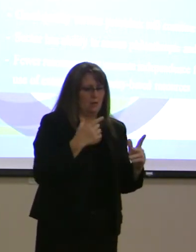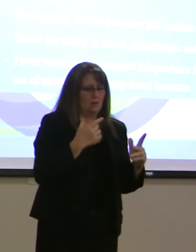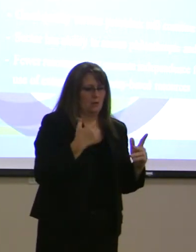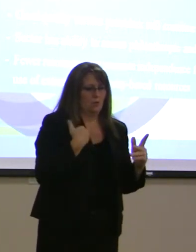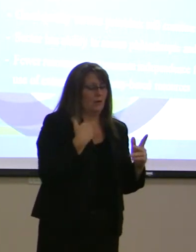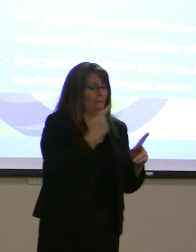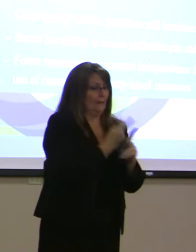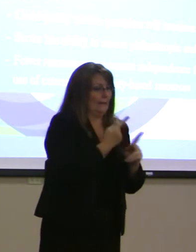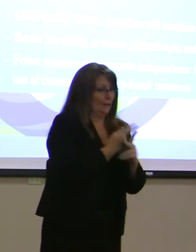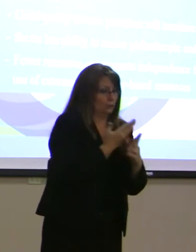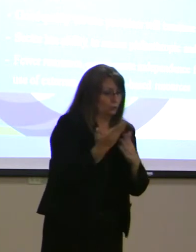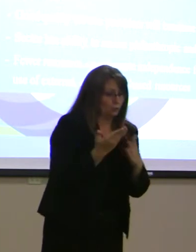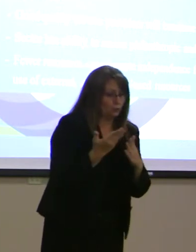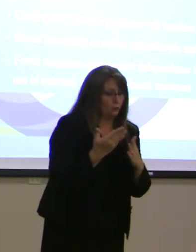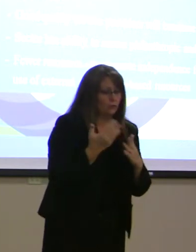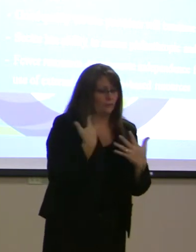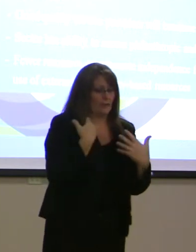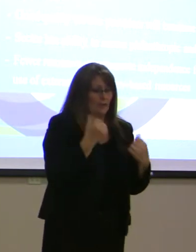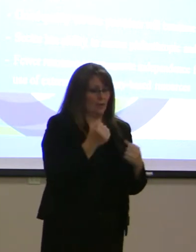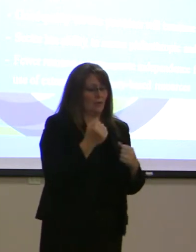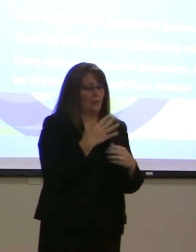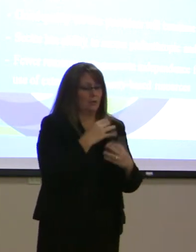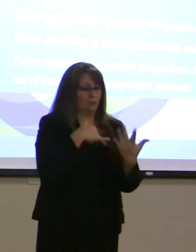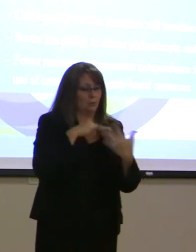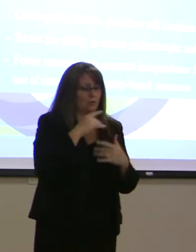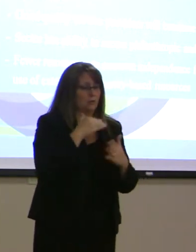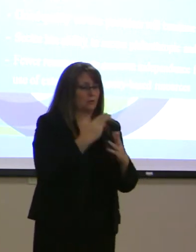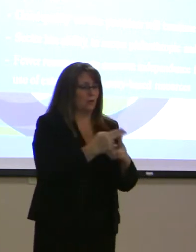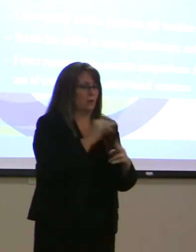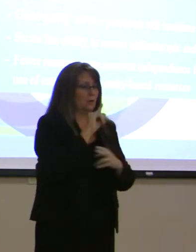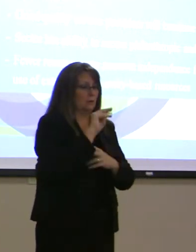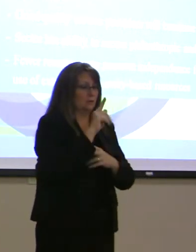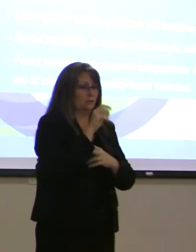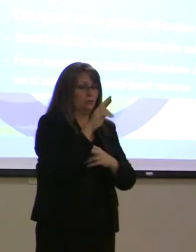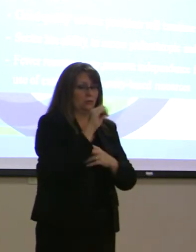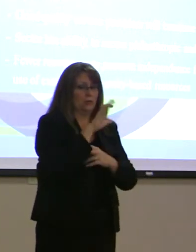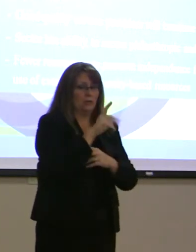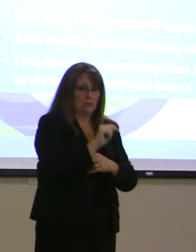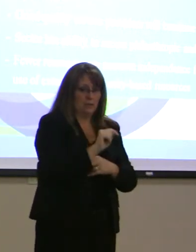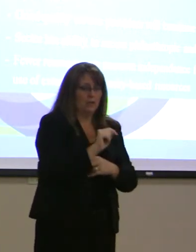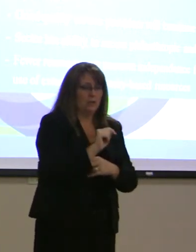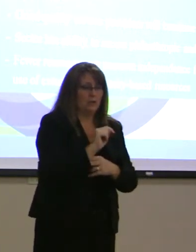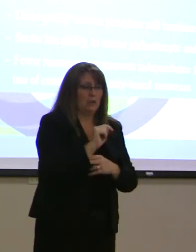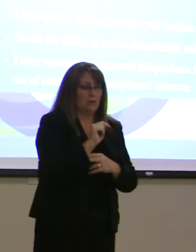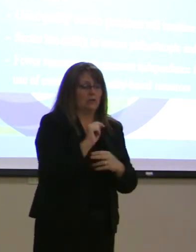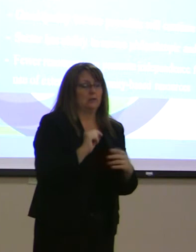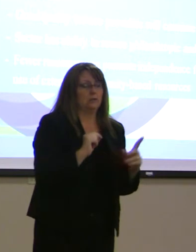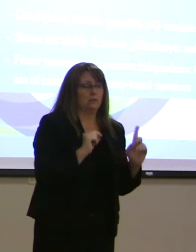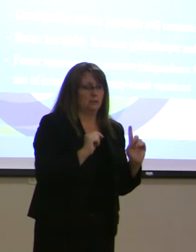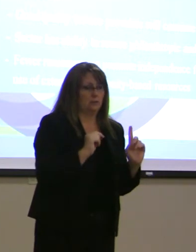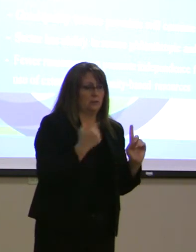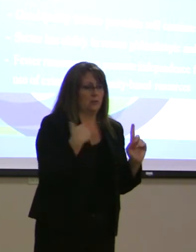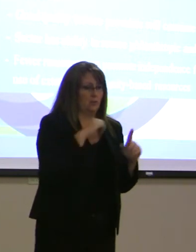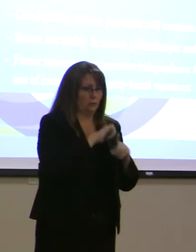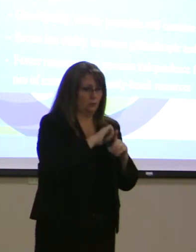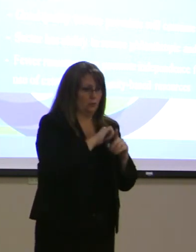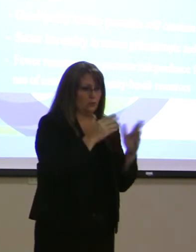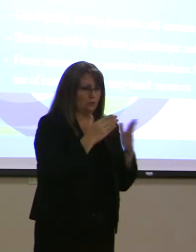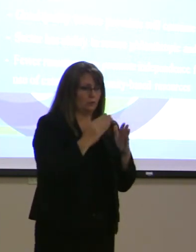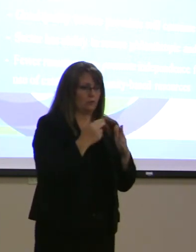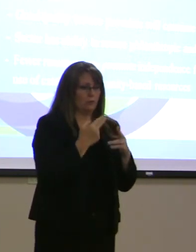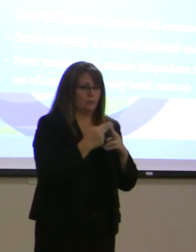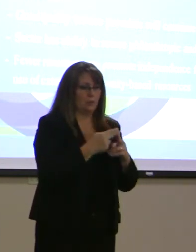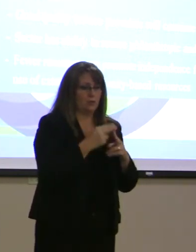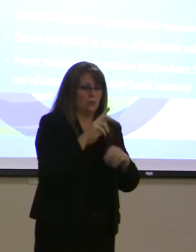care services, which the Health and Social Care is called NRAC, the National Rehab Care Advocacy Council. In our training services, it's called